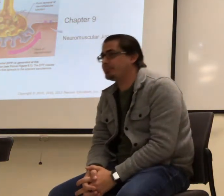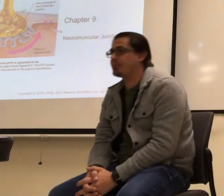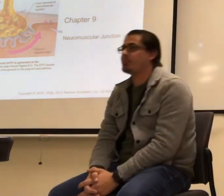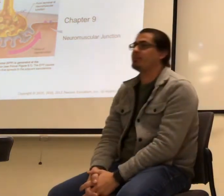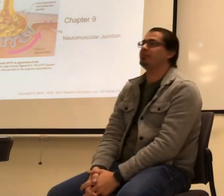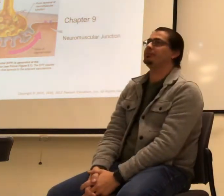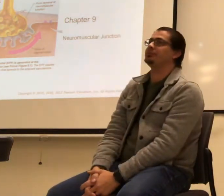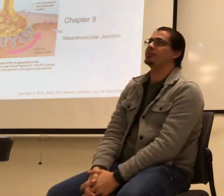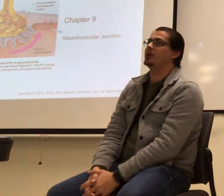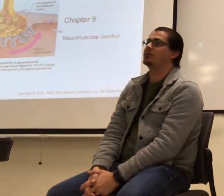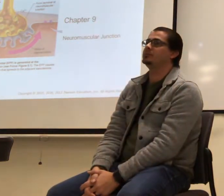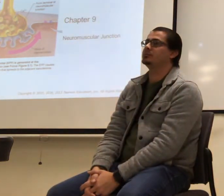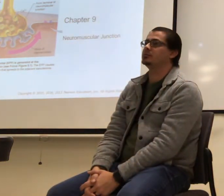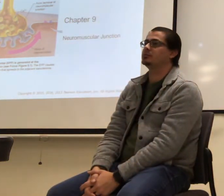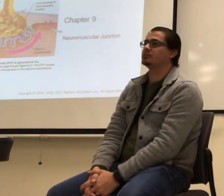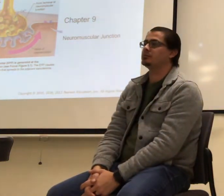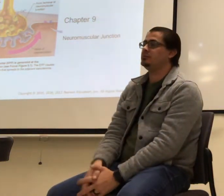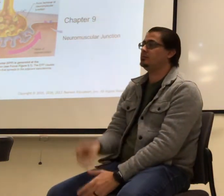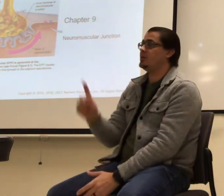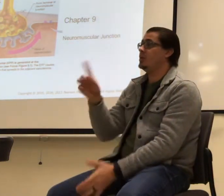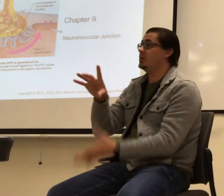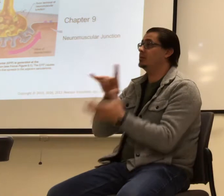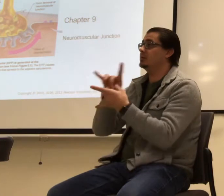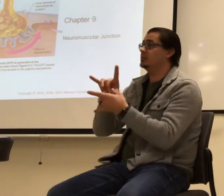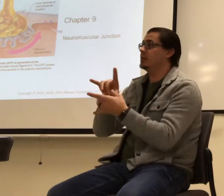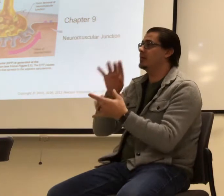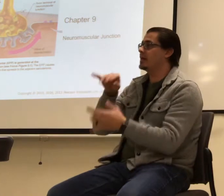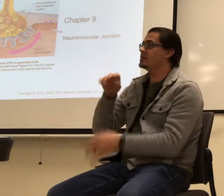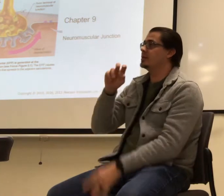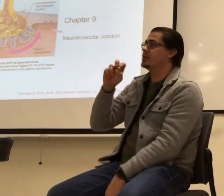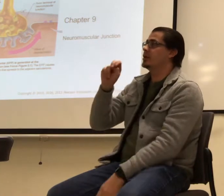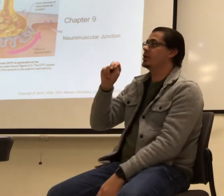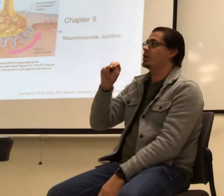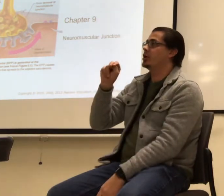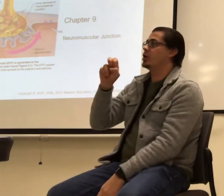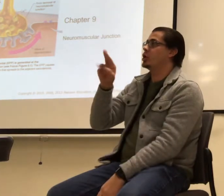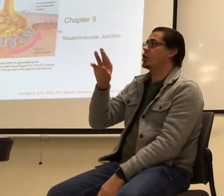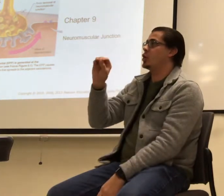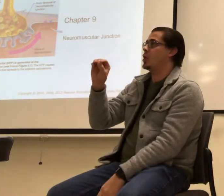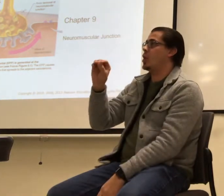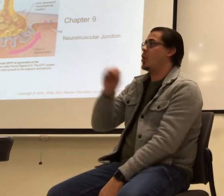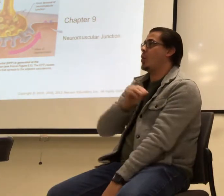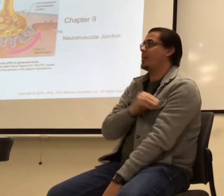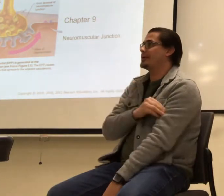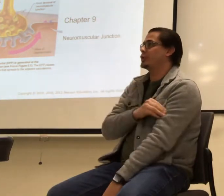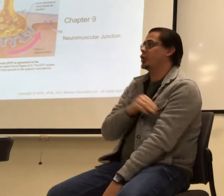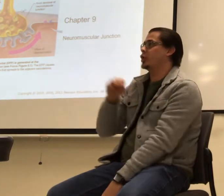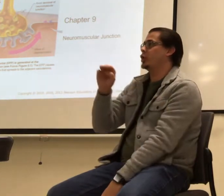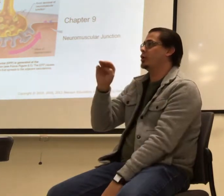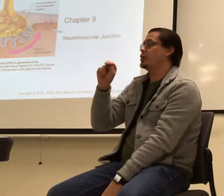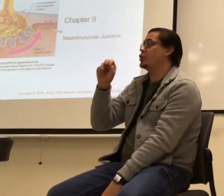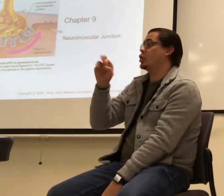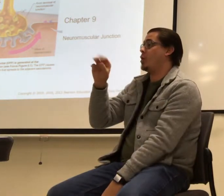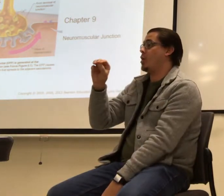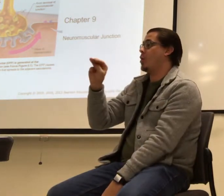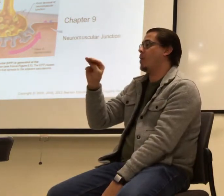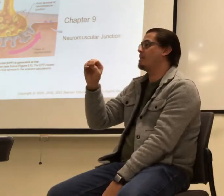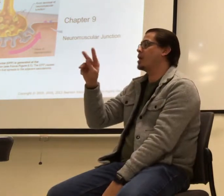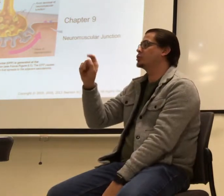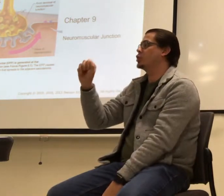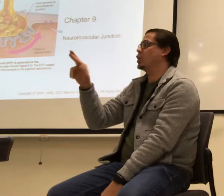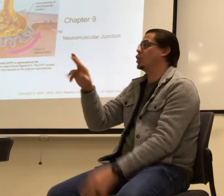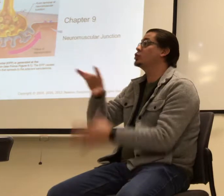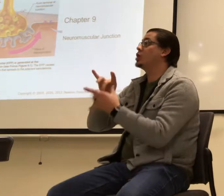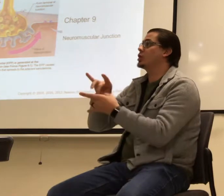And the part where they meet is the neuromuscular junction. Pretty much right here, there's a